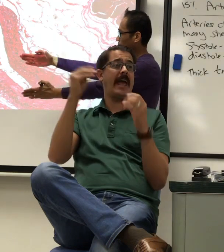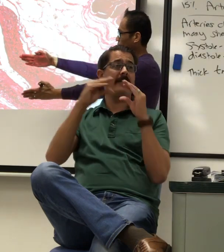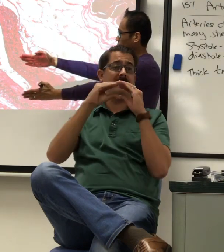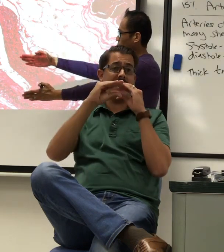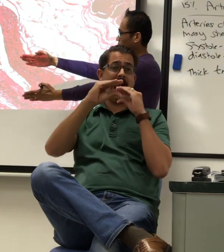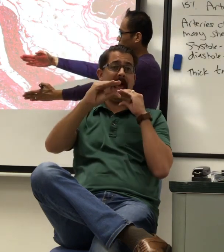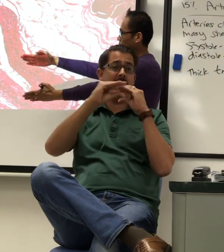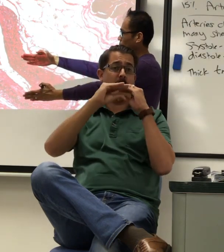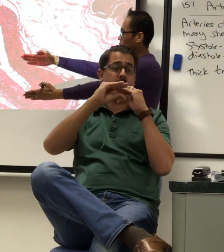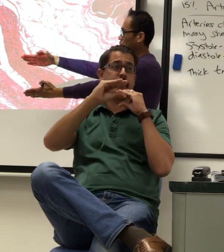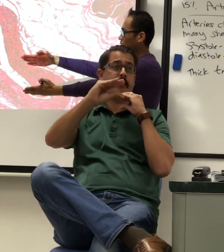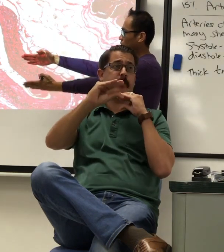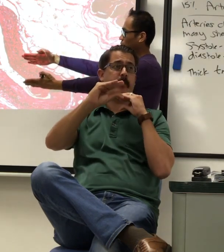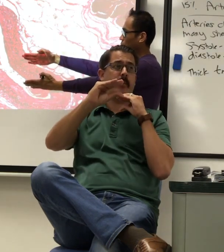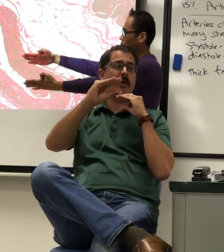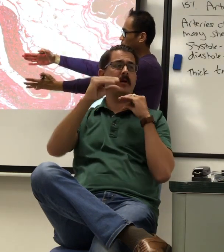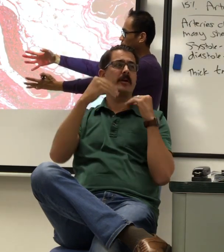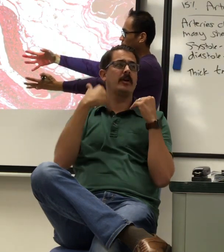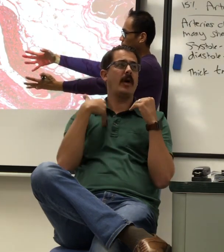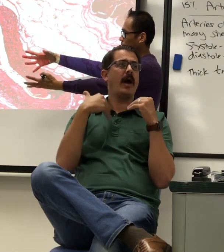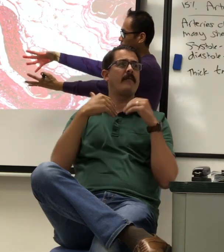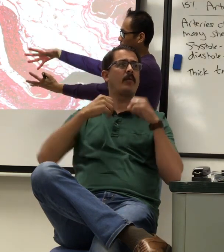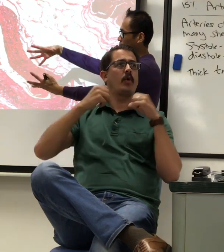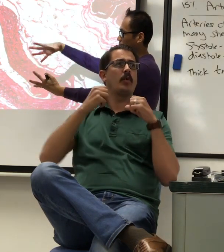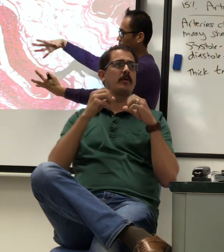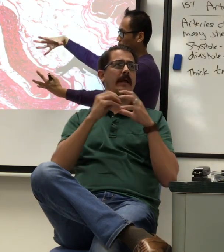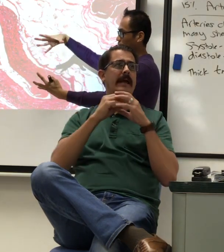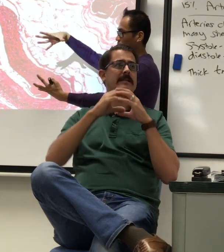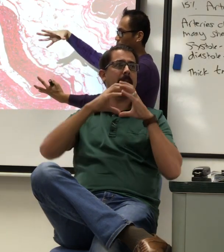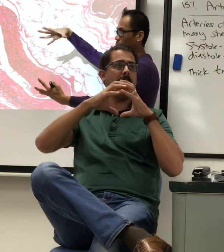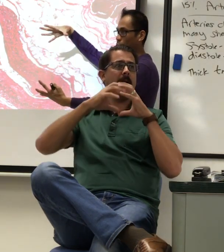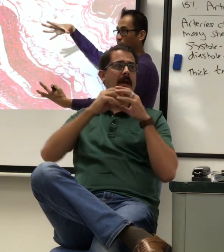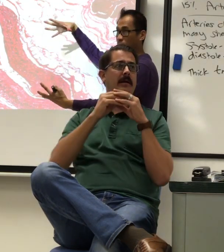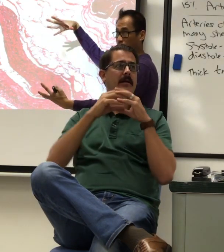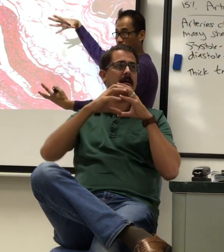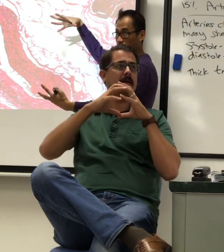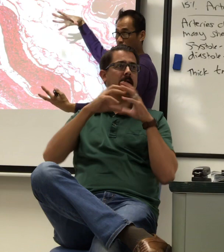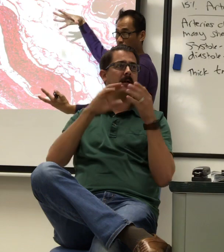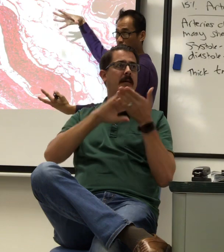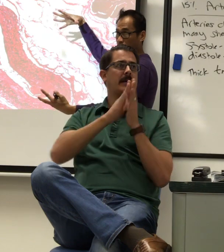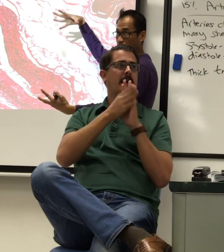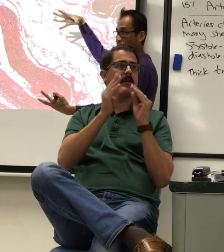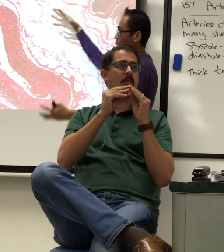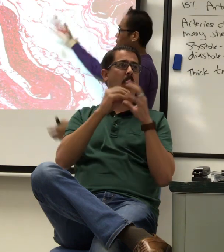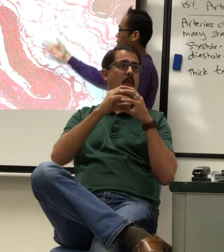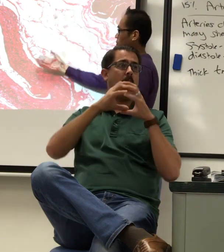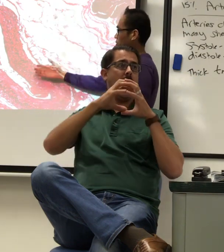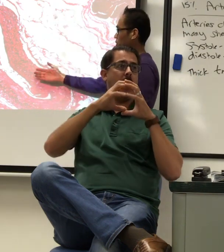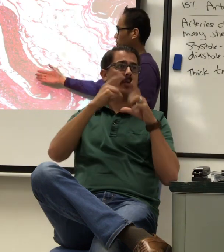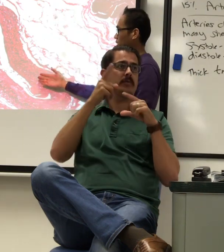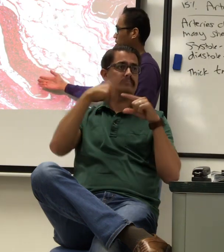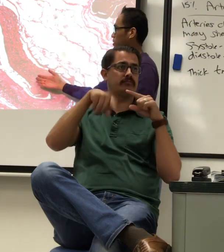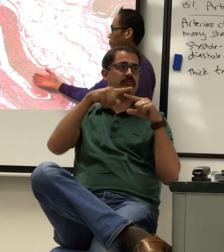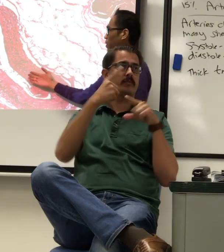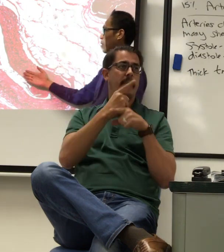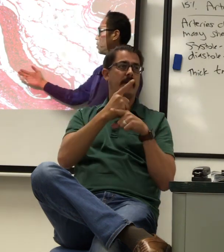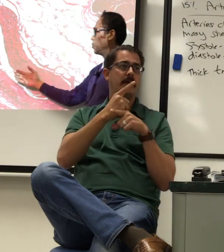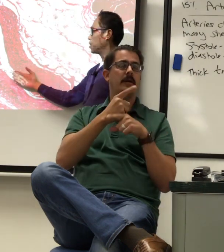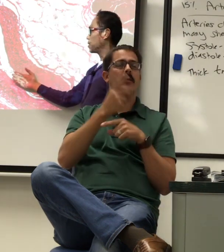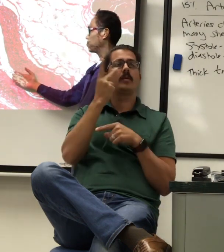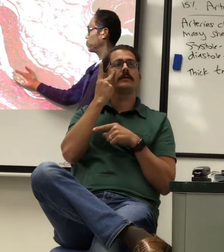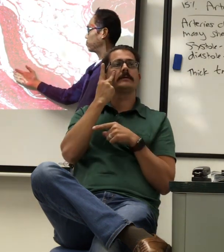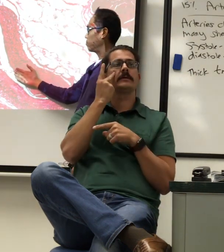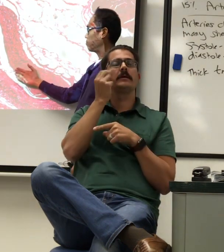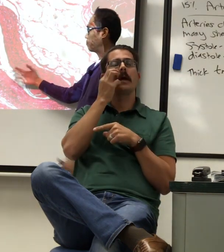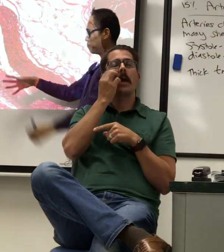flattened, don't you have room to like expand by becoming more round? And what we observe is